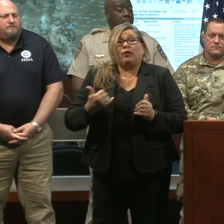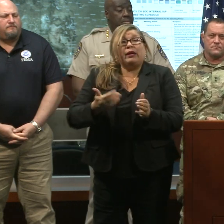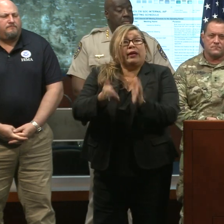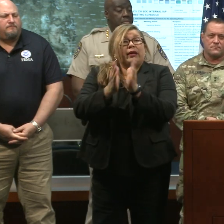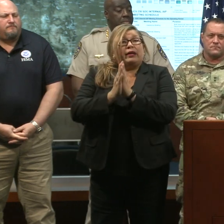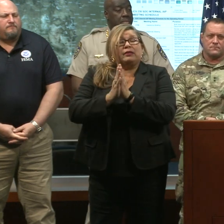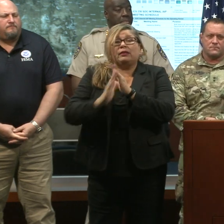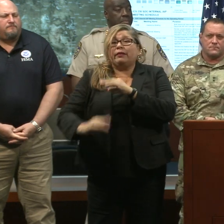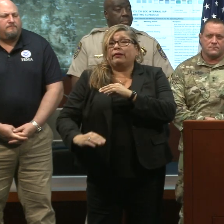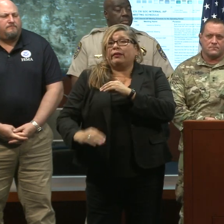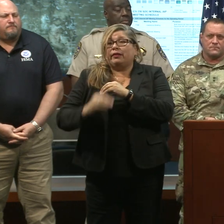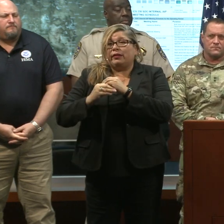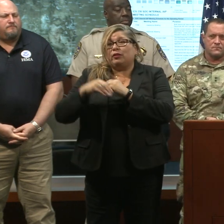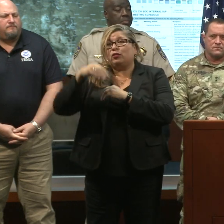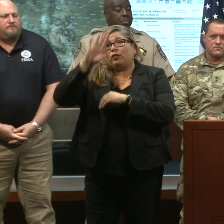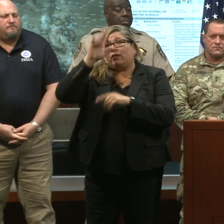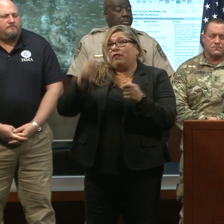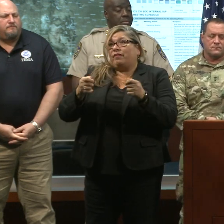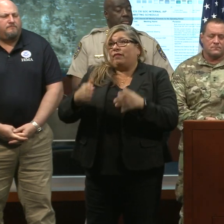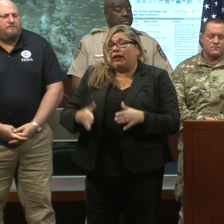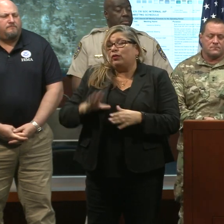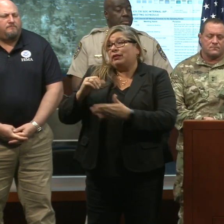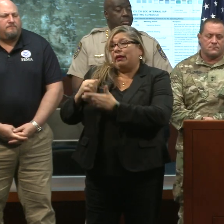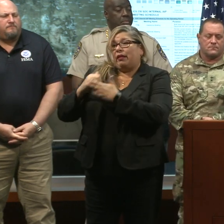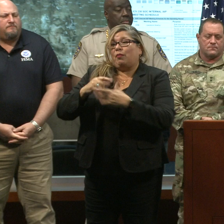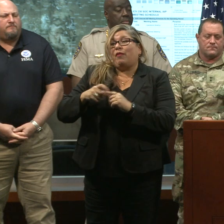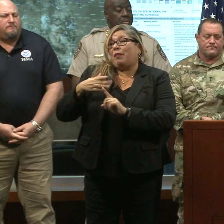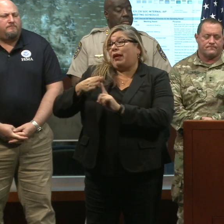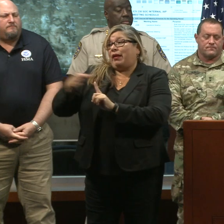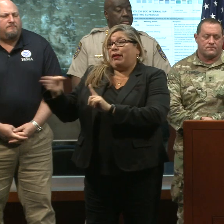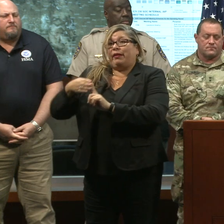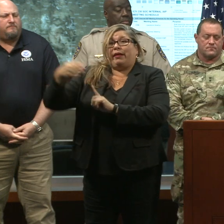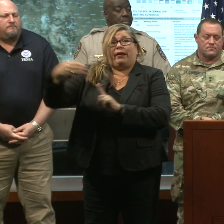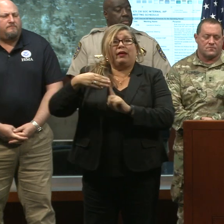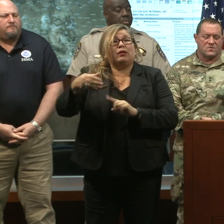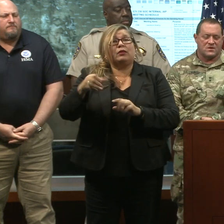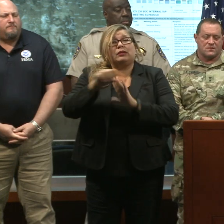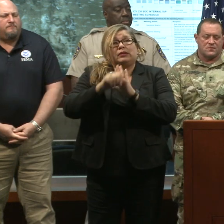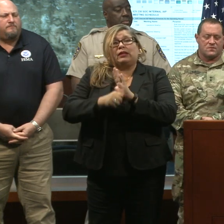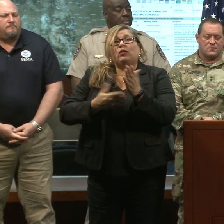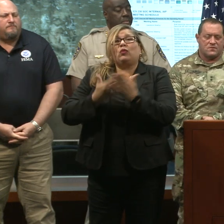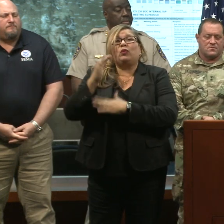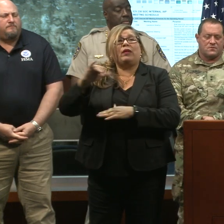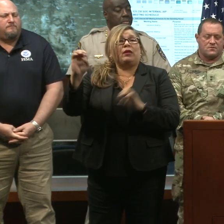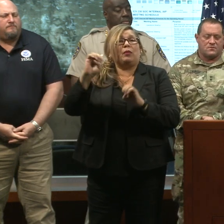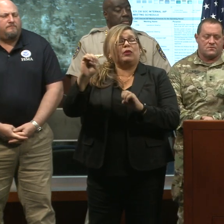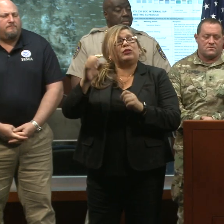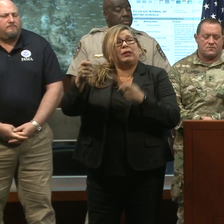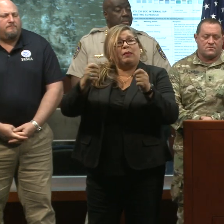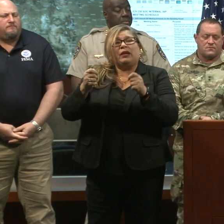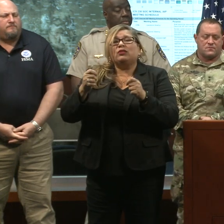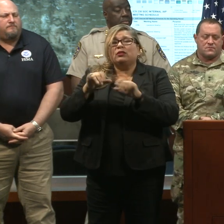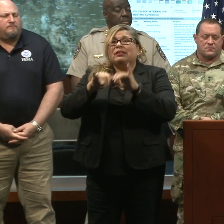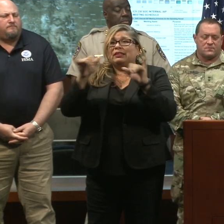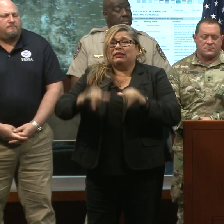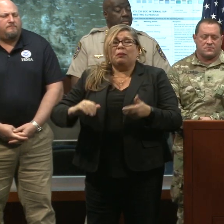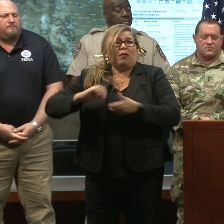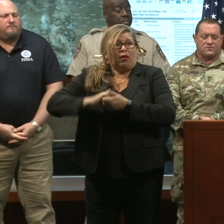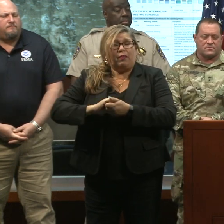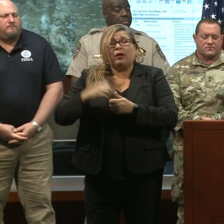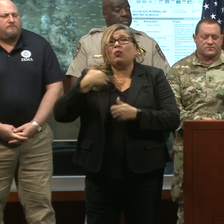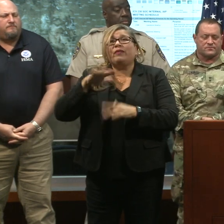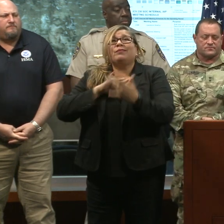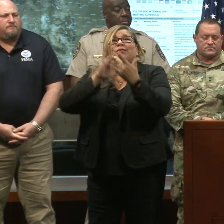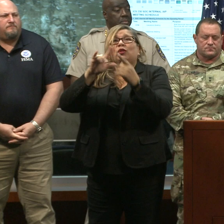requesting additional firefighting assistance from our neighboring states through the Emergency Management Assistance Compact. We have reached out to